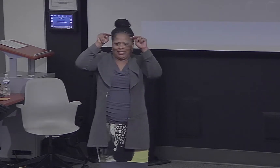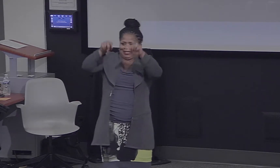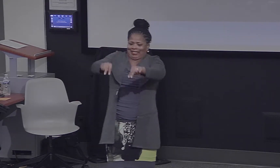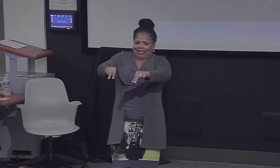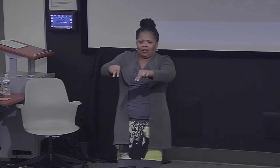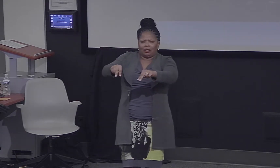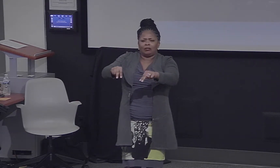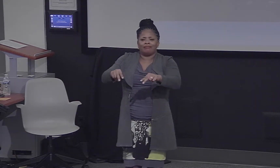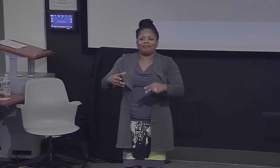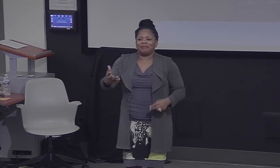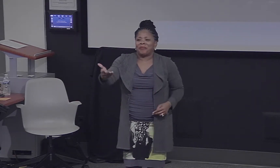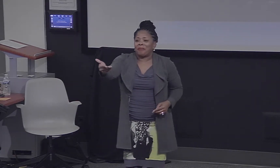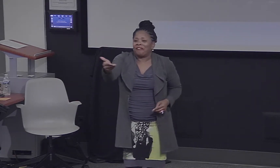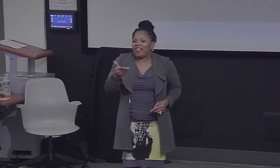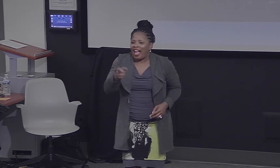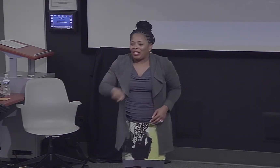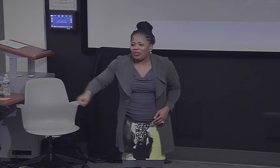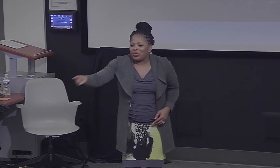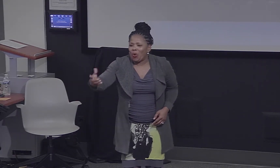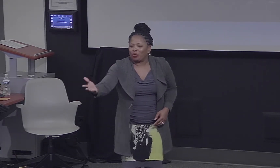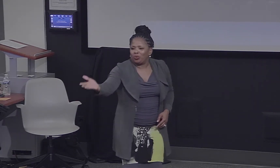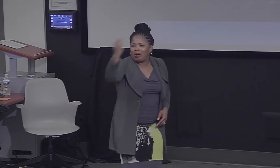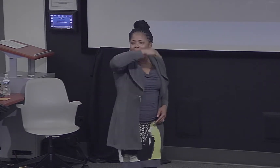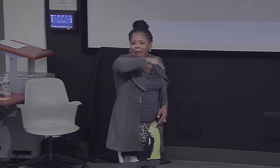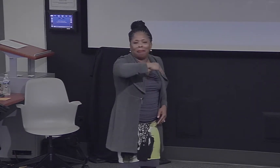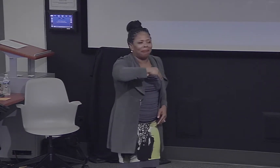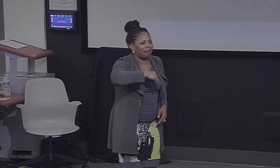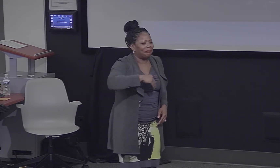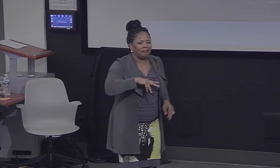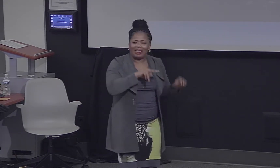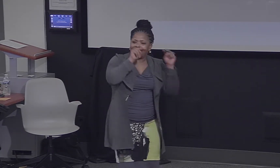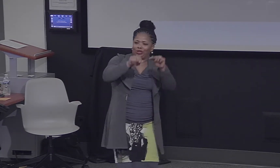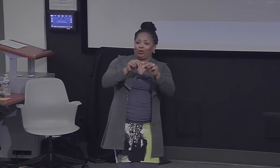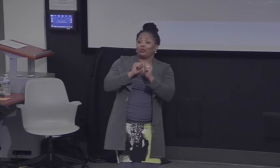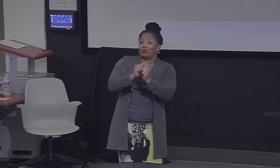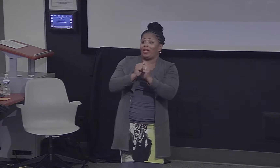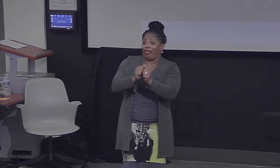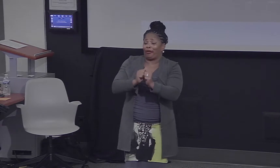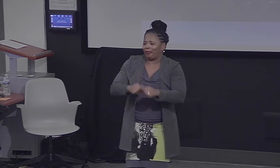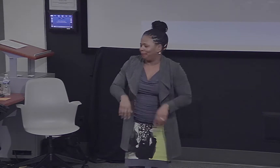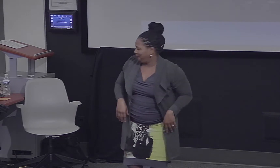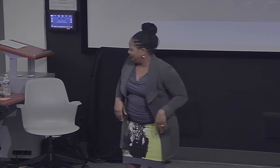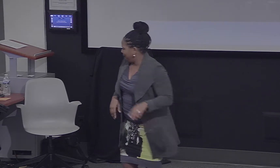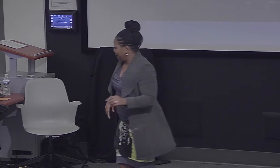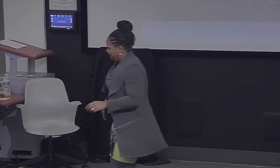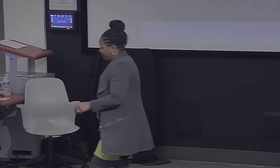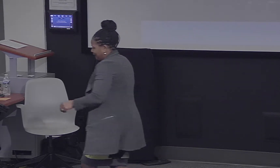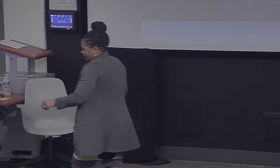or been confused? So that's what I'm doing. And I'm inviting all of you to come with me right now. Let's go